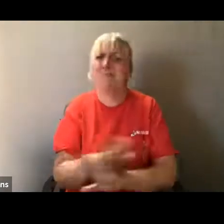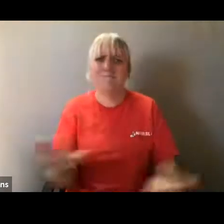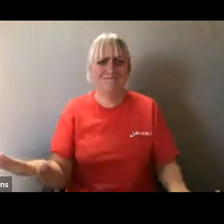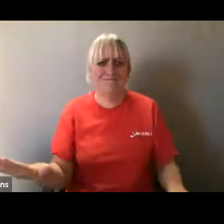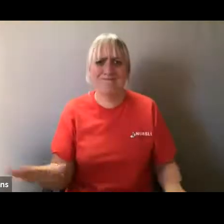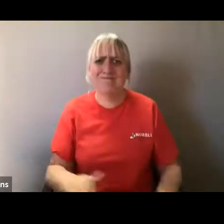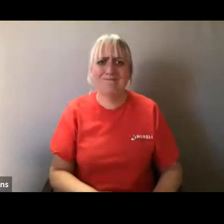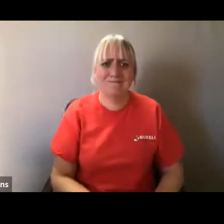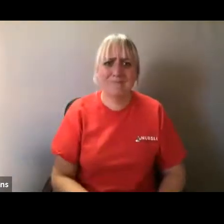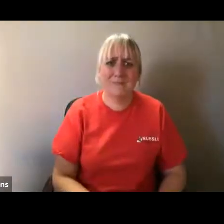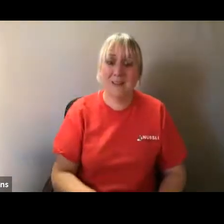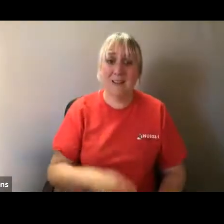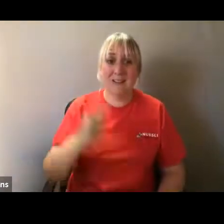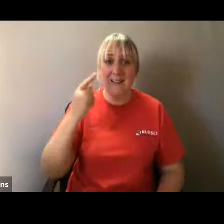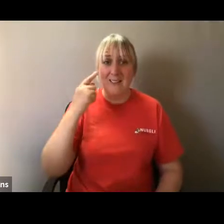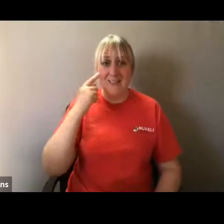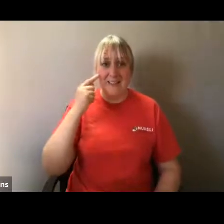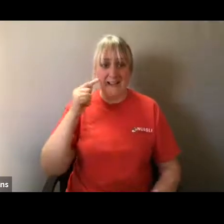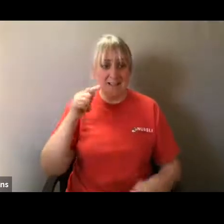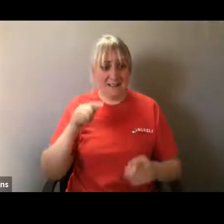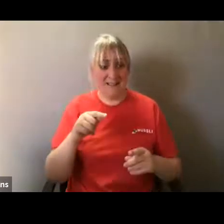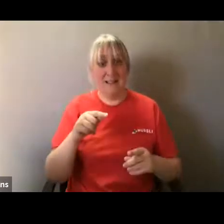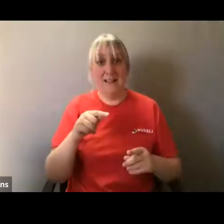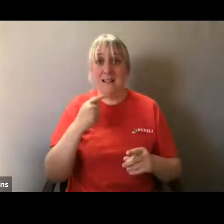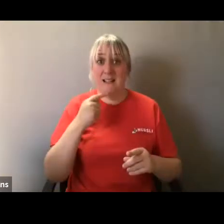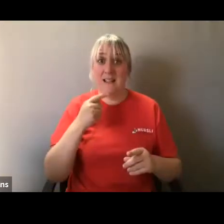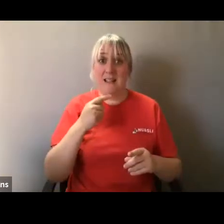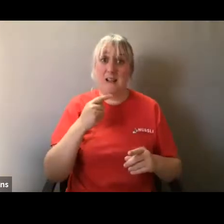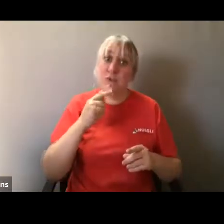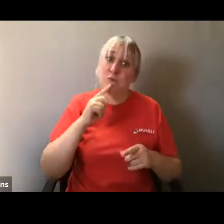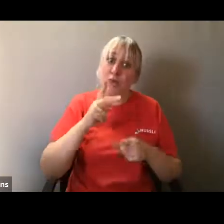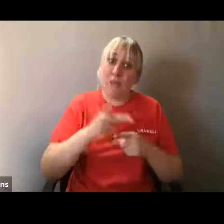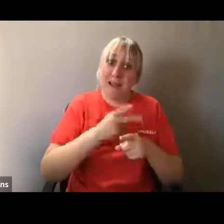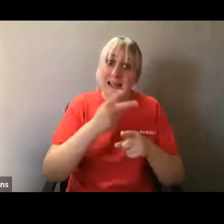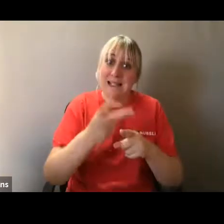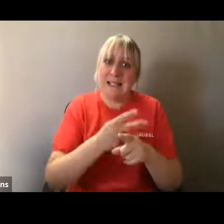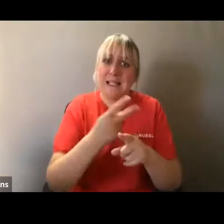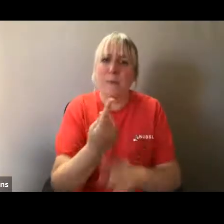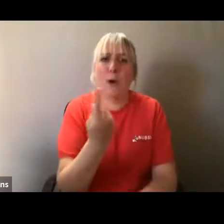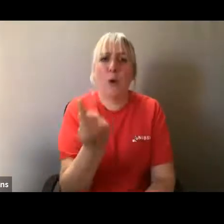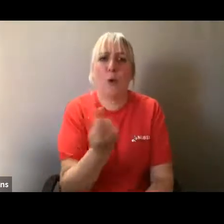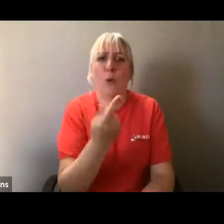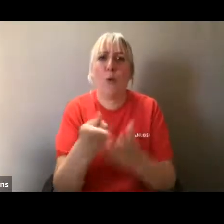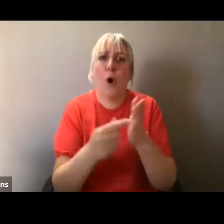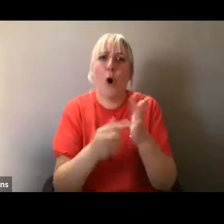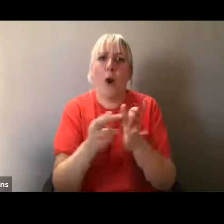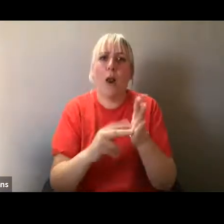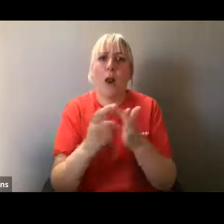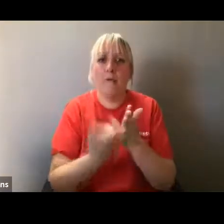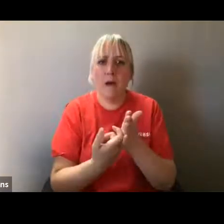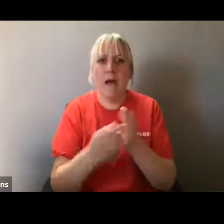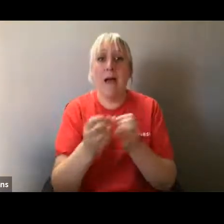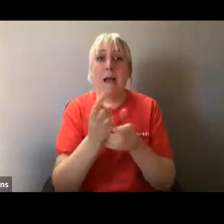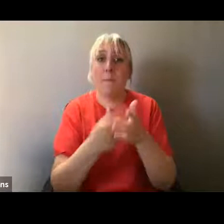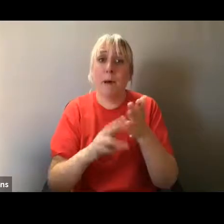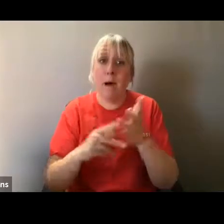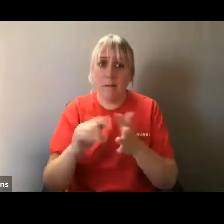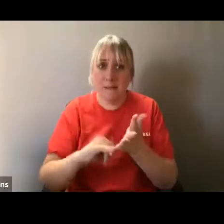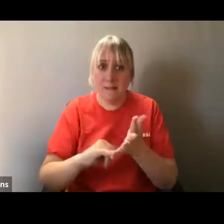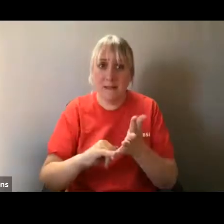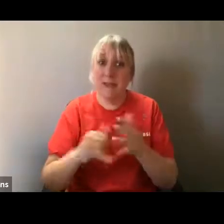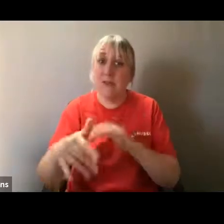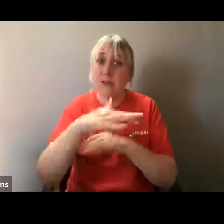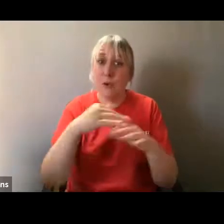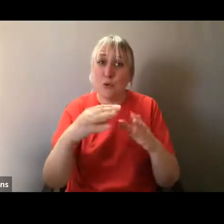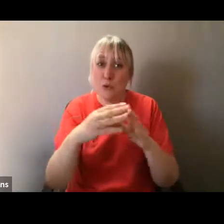repeated to the point of, I think it must have been boredom by Oliver and Barnes, the social model was never intended to be a perfect